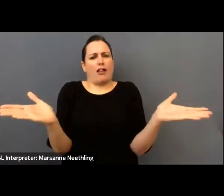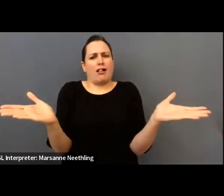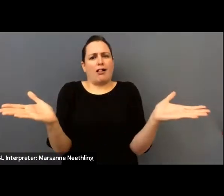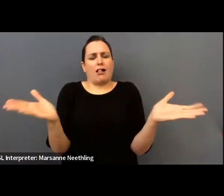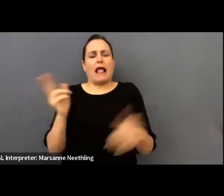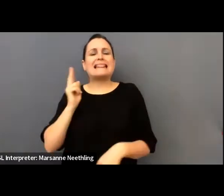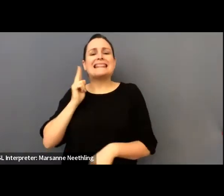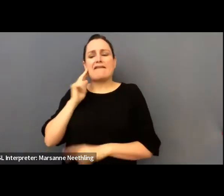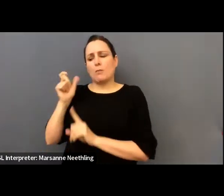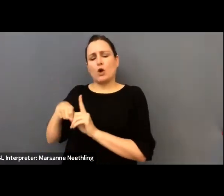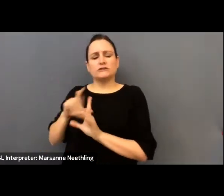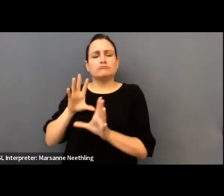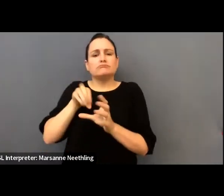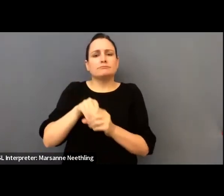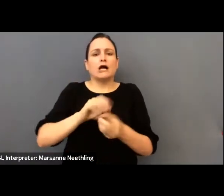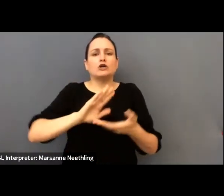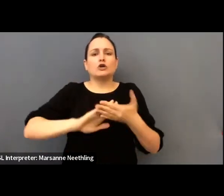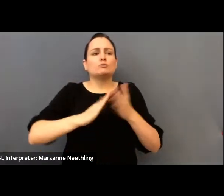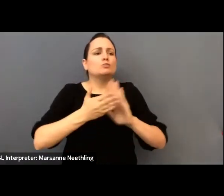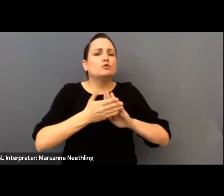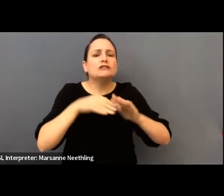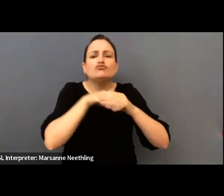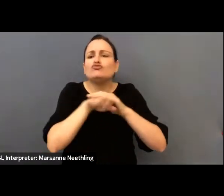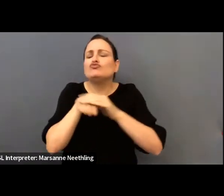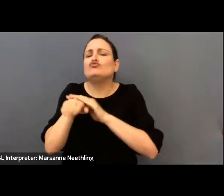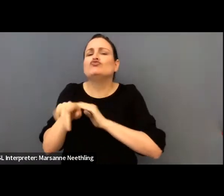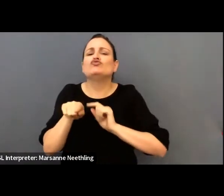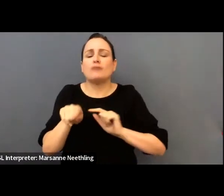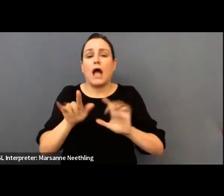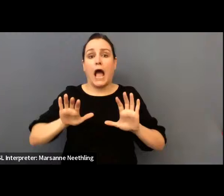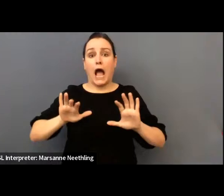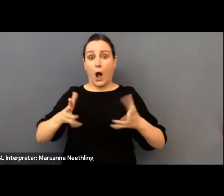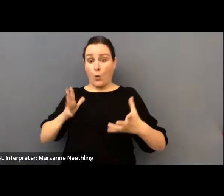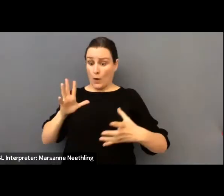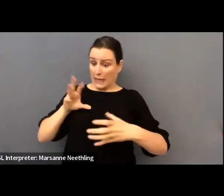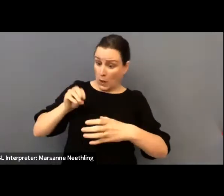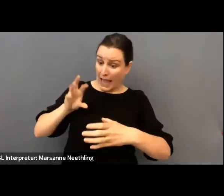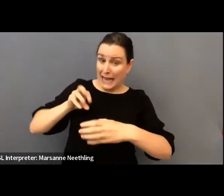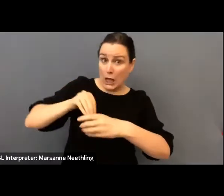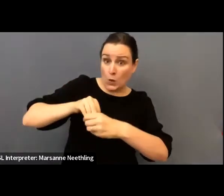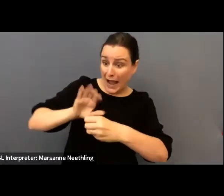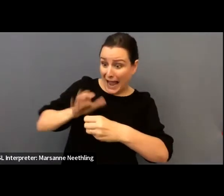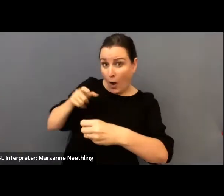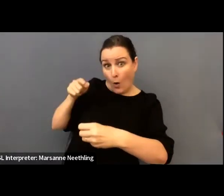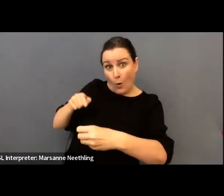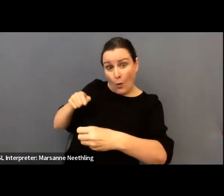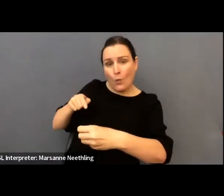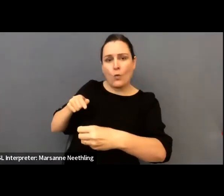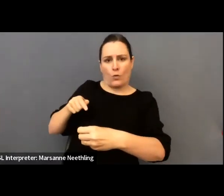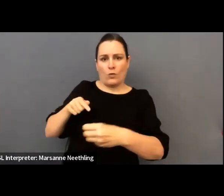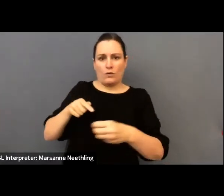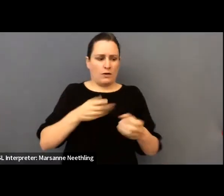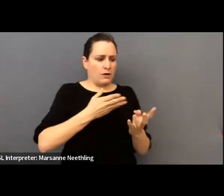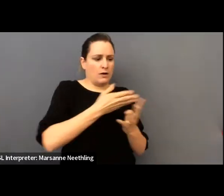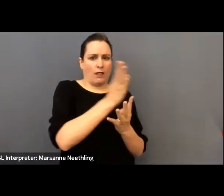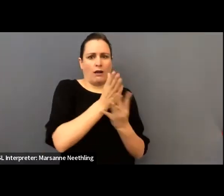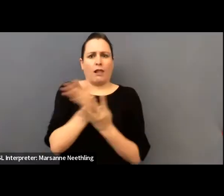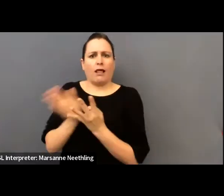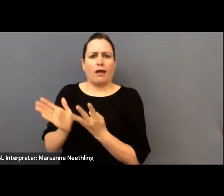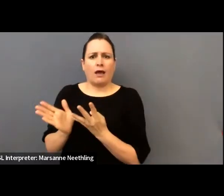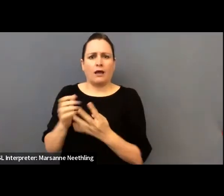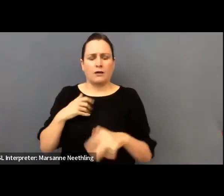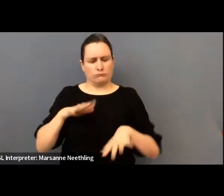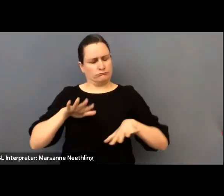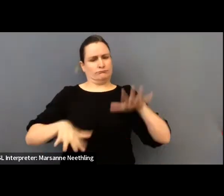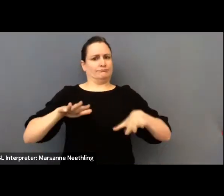general. If you look at that, it seems like this whole issue of inclusive education, which seems